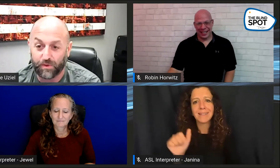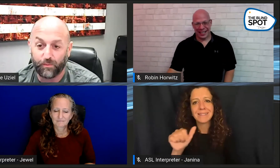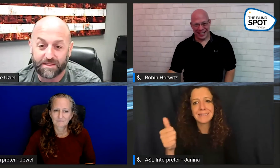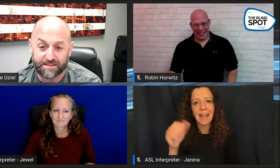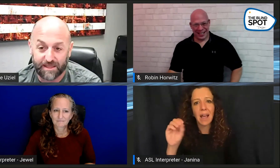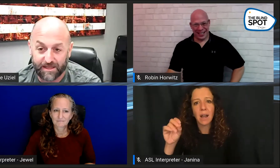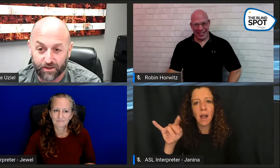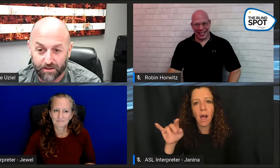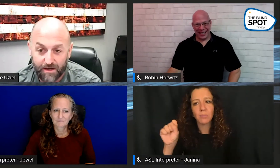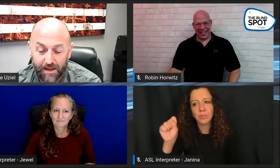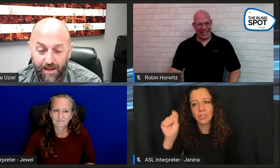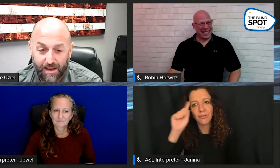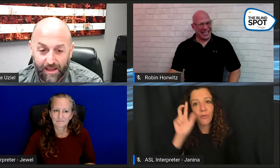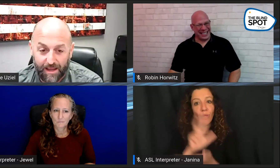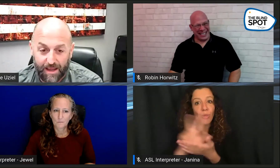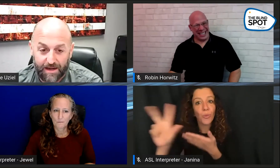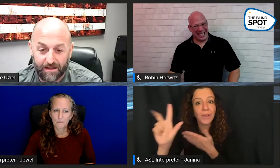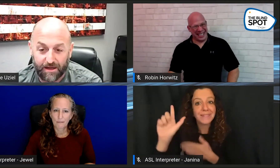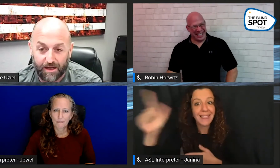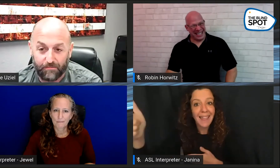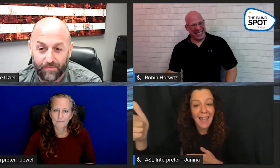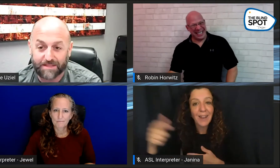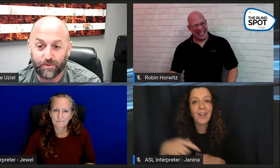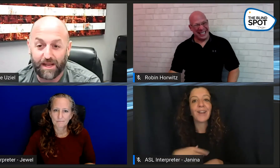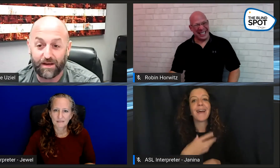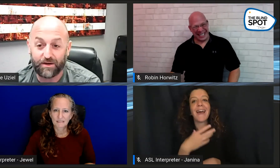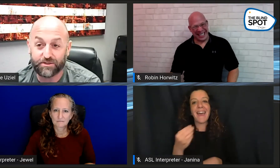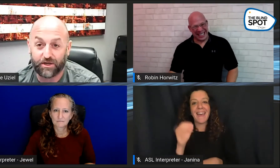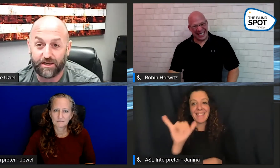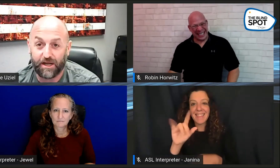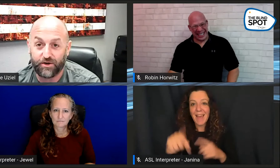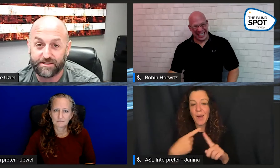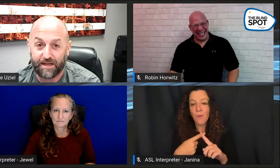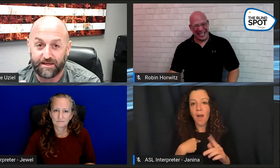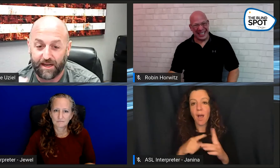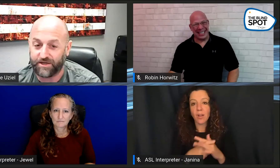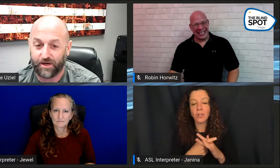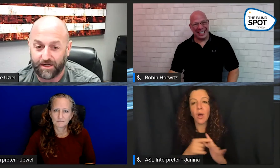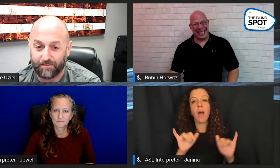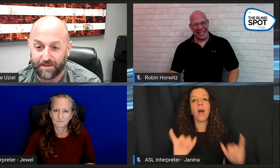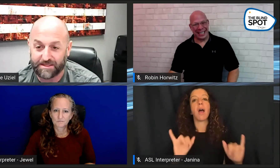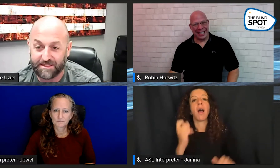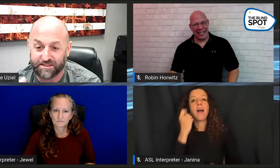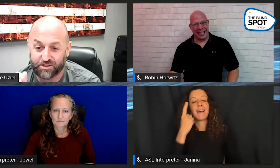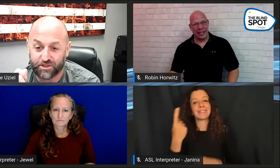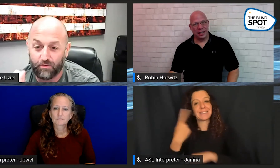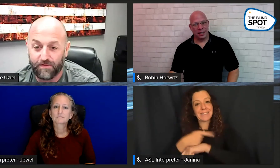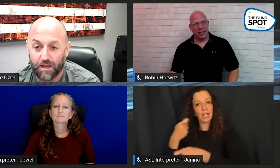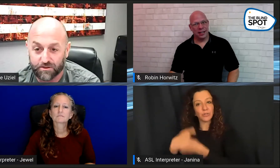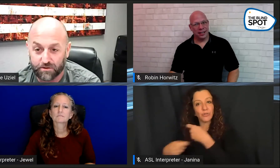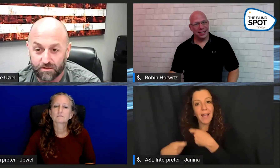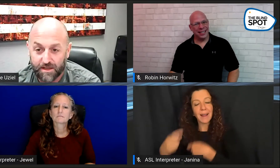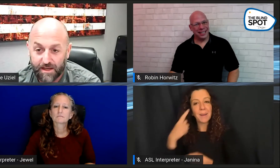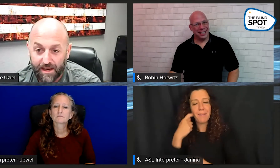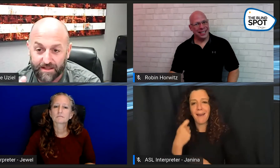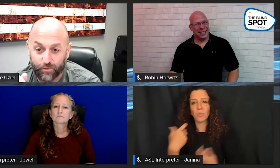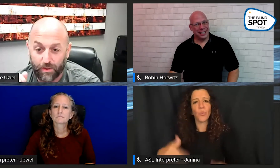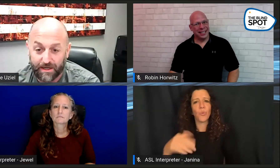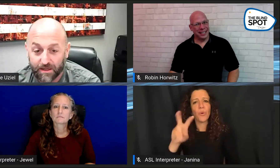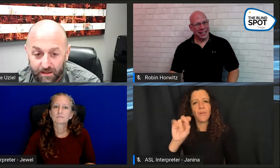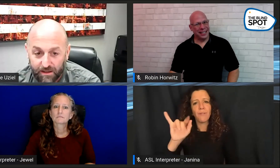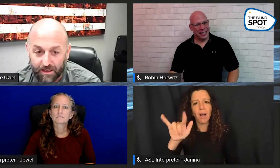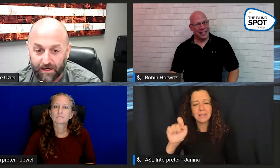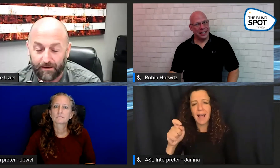for 3 weeks later. And that's when I started to understand day trading, because things are so volatile